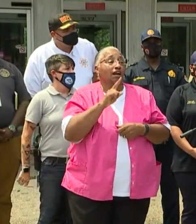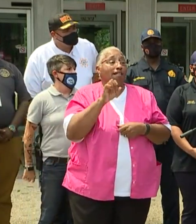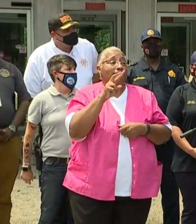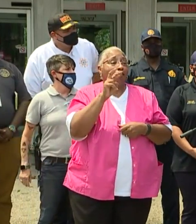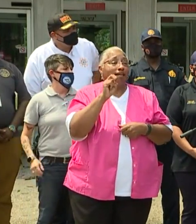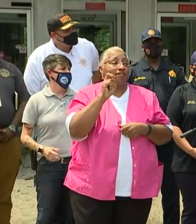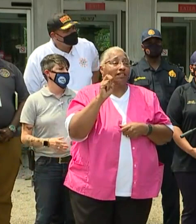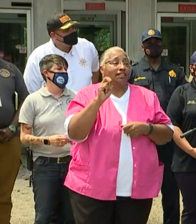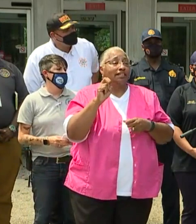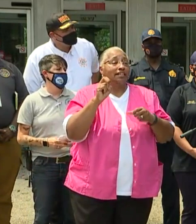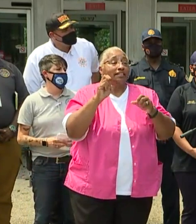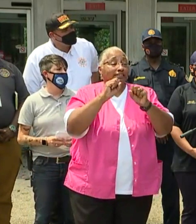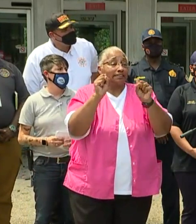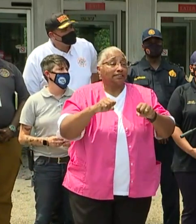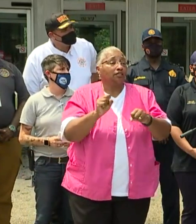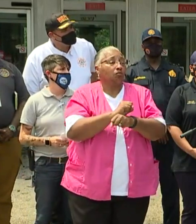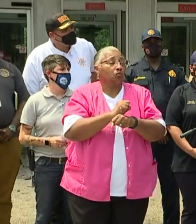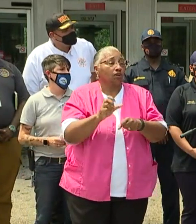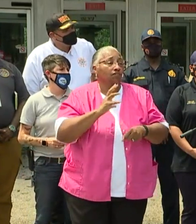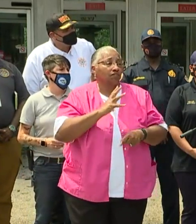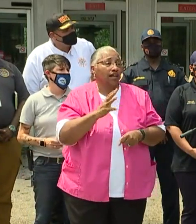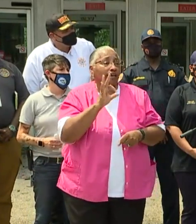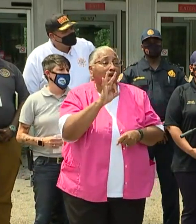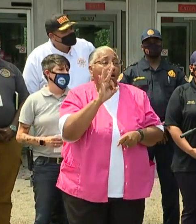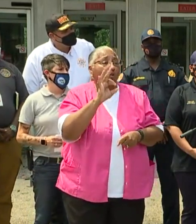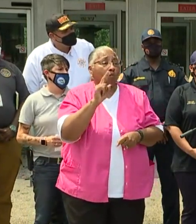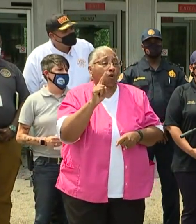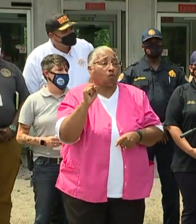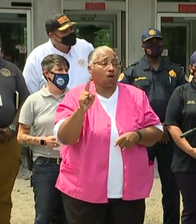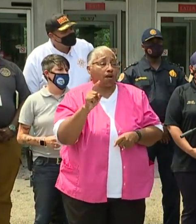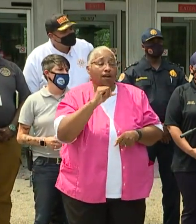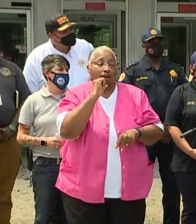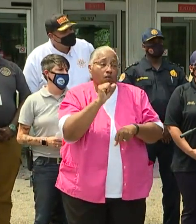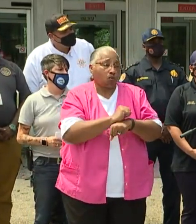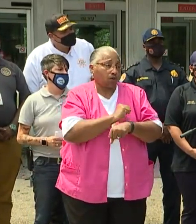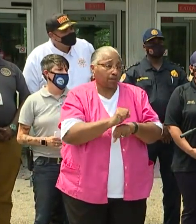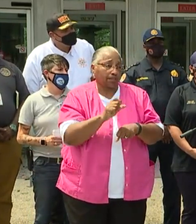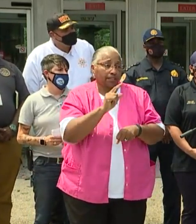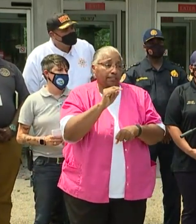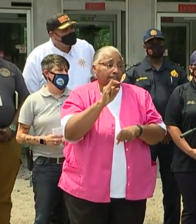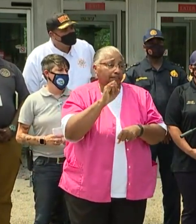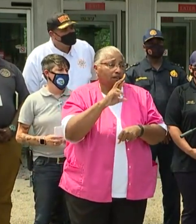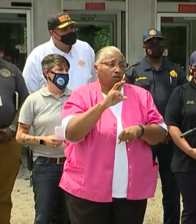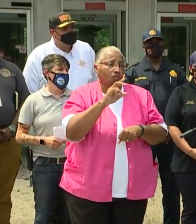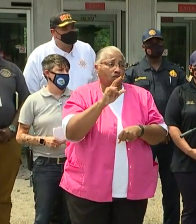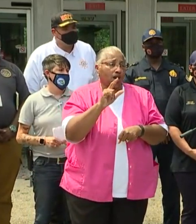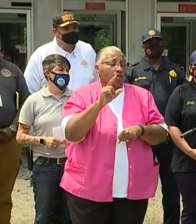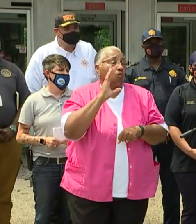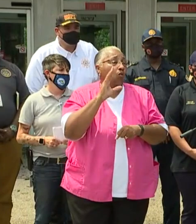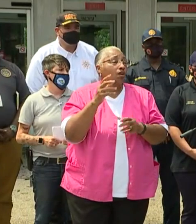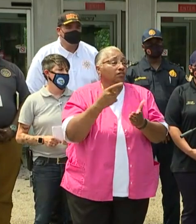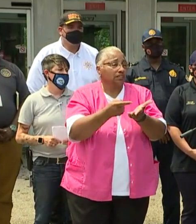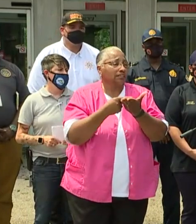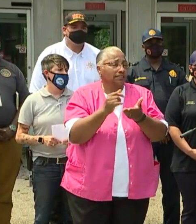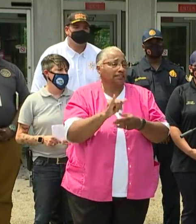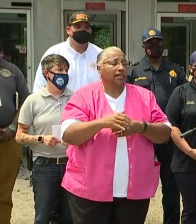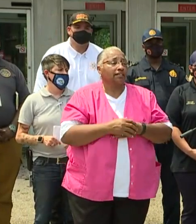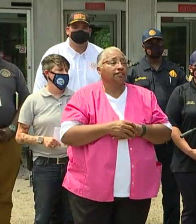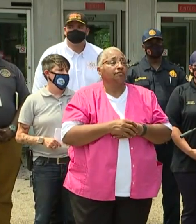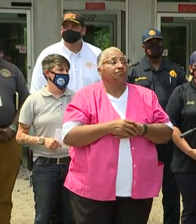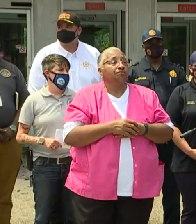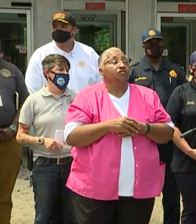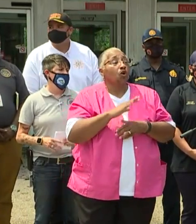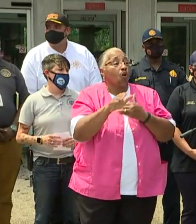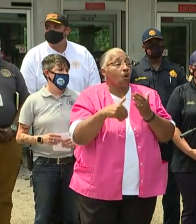without incident. 911 remains out of service. Tyrell will cover that a little bit more. It's out throughout the region. And all